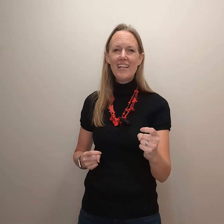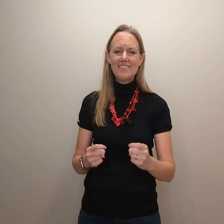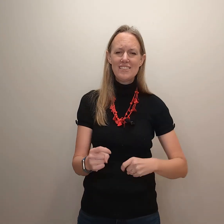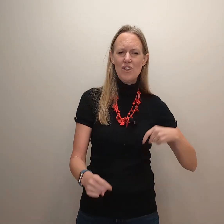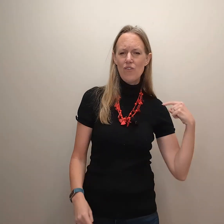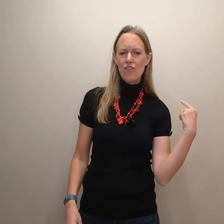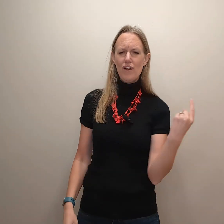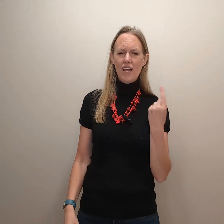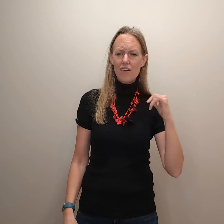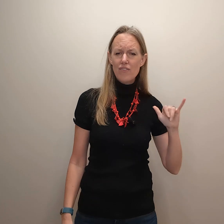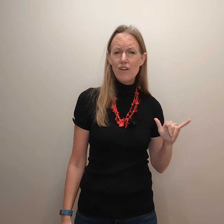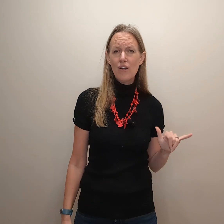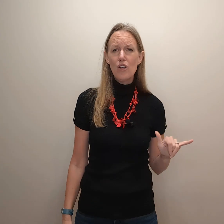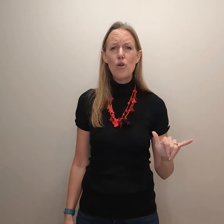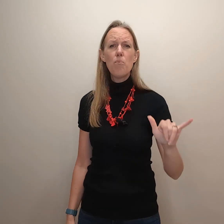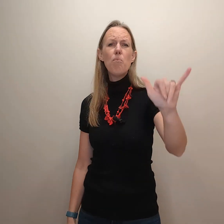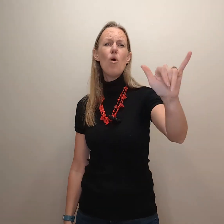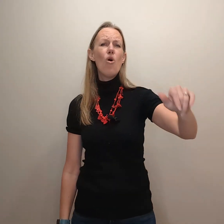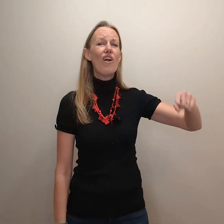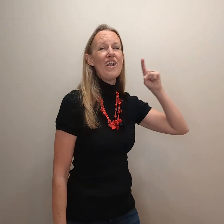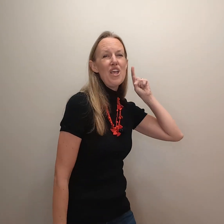reigns forevermore.